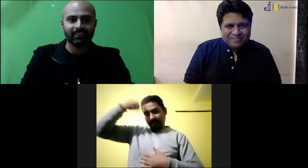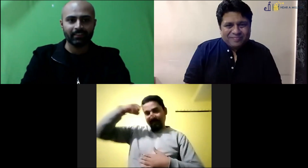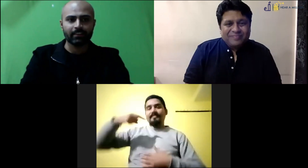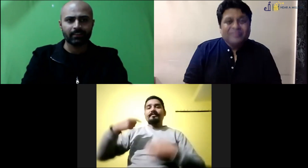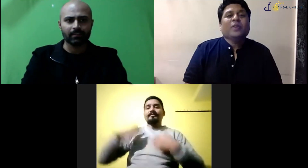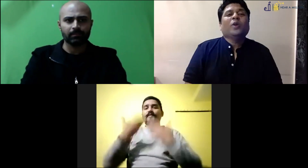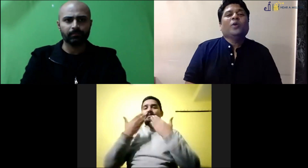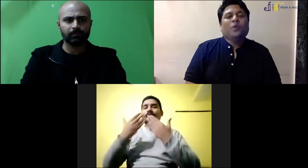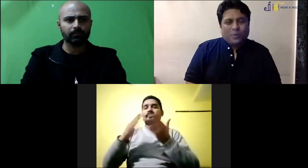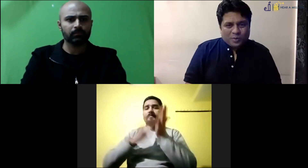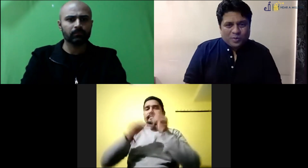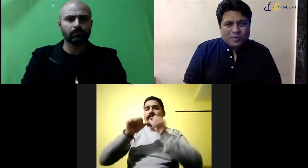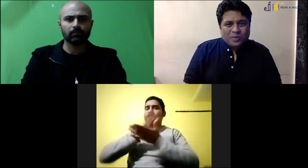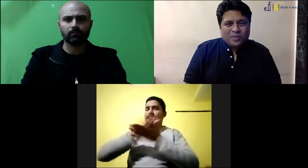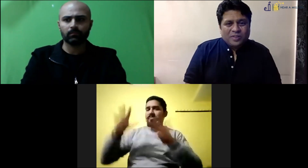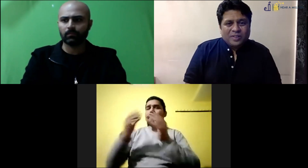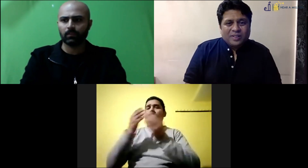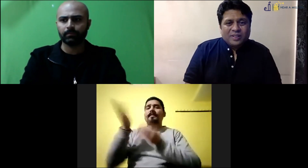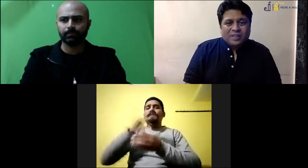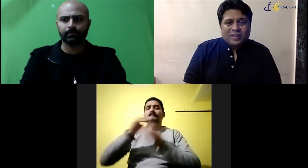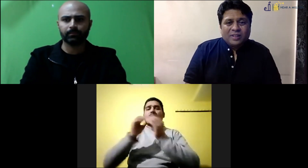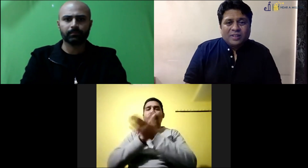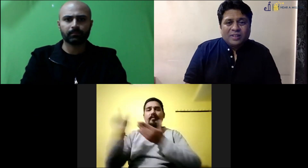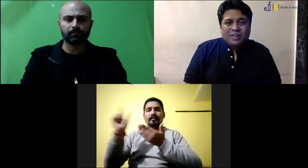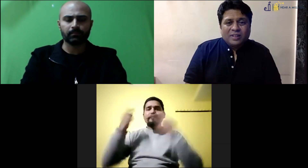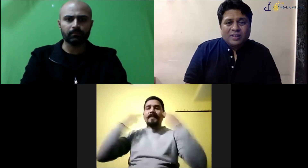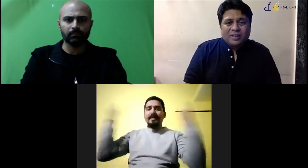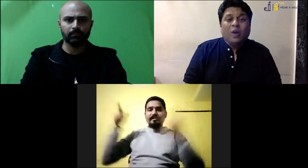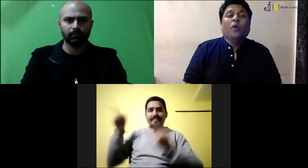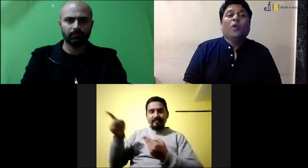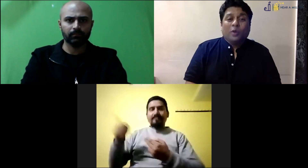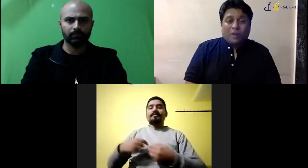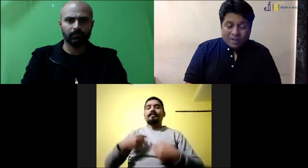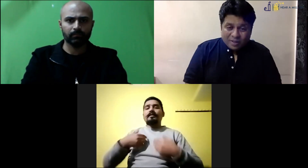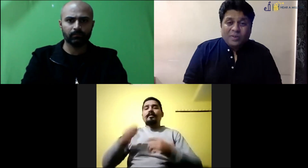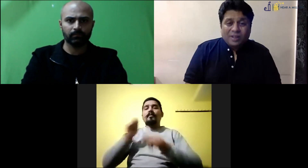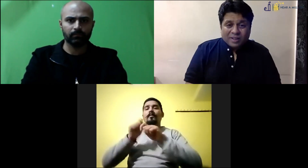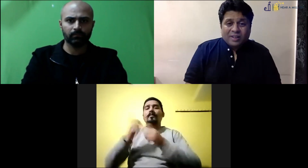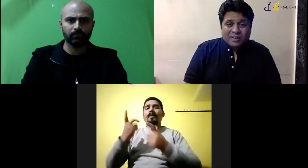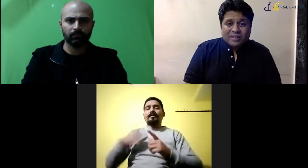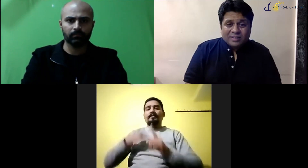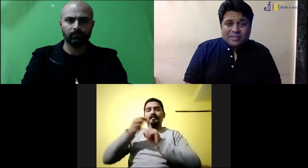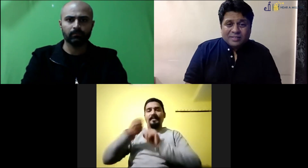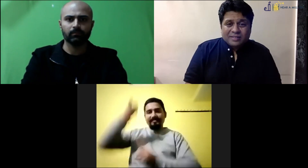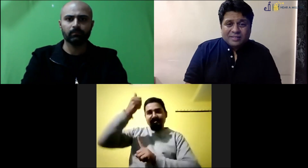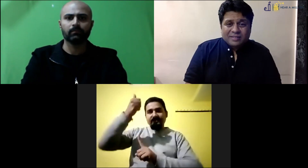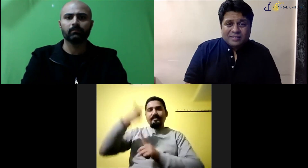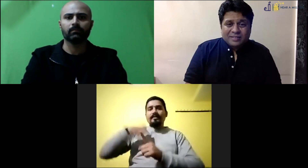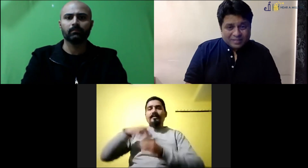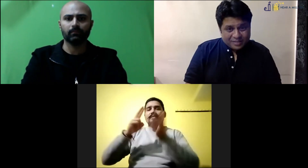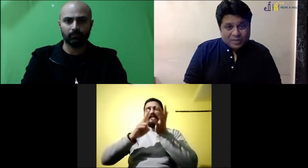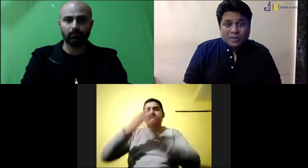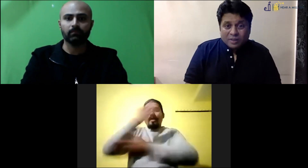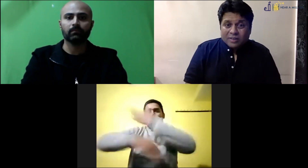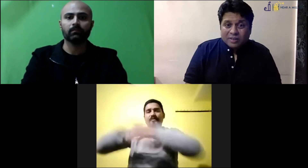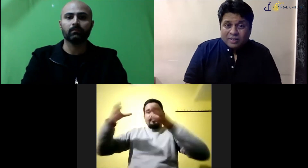from? Okay, this is my sign name, and I've done MA, and I'm from Bhopal, I think.